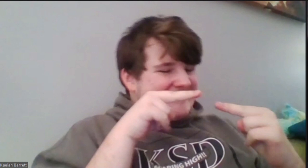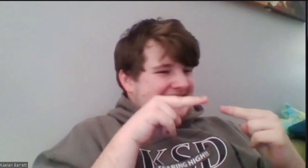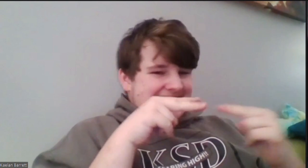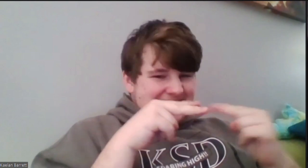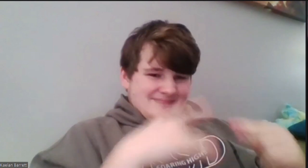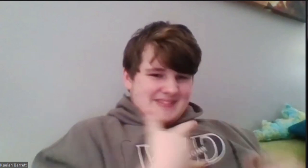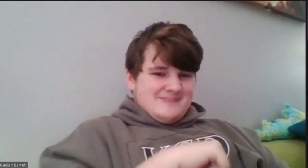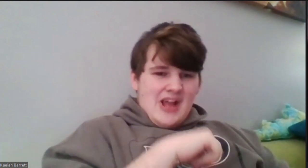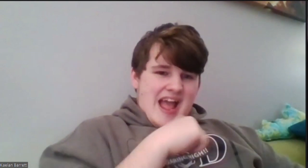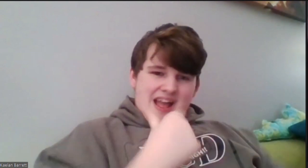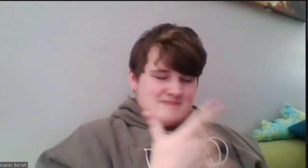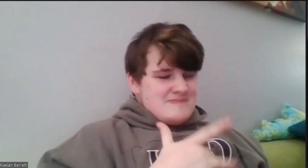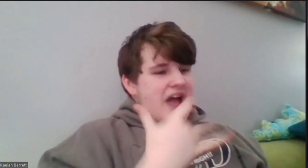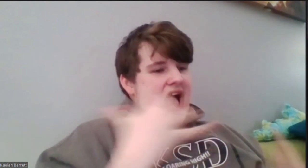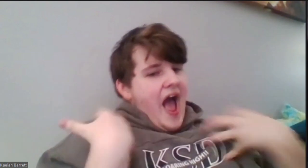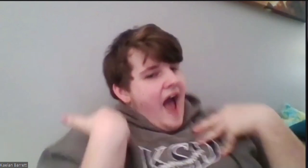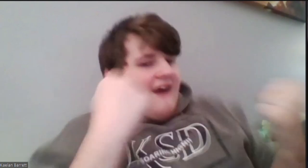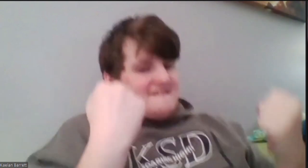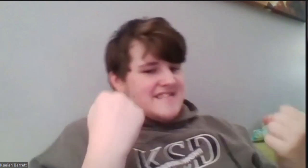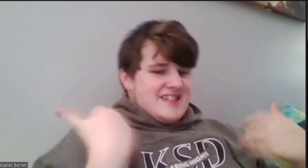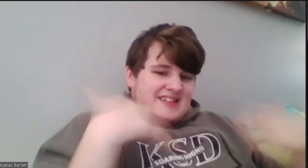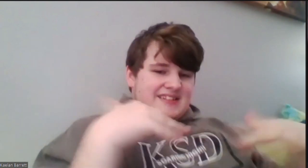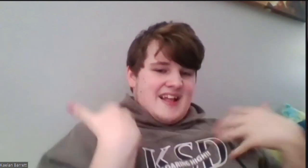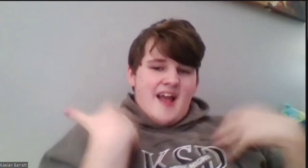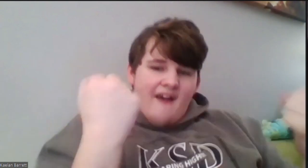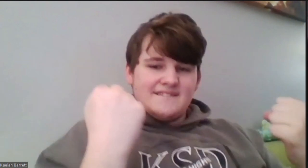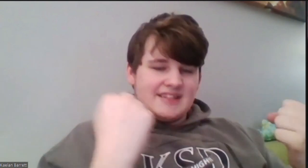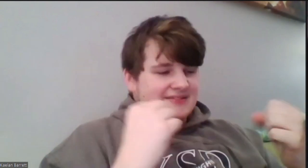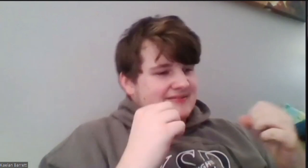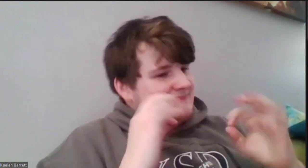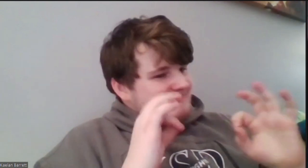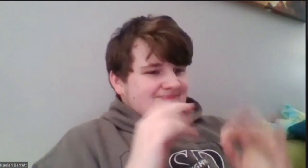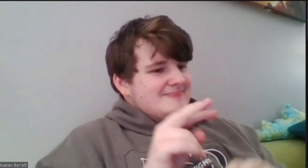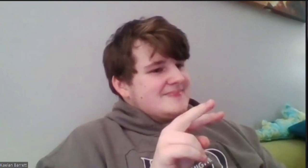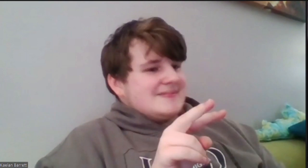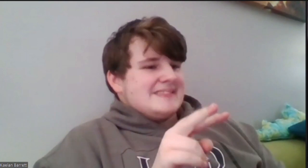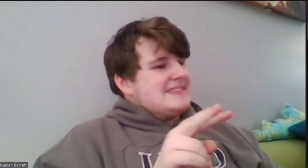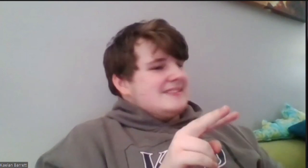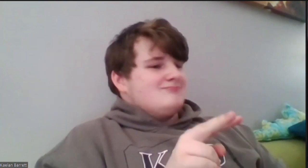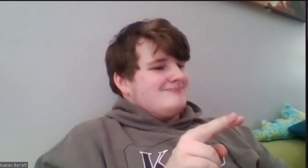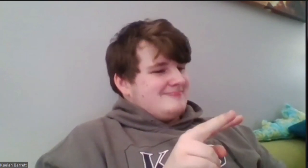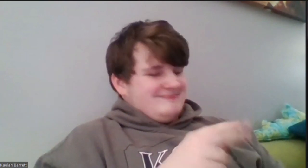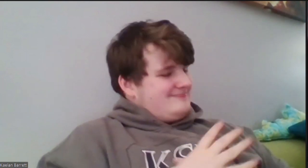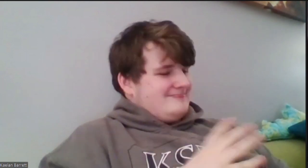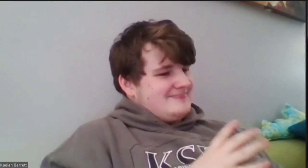And so they were a little flirtatious, and he was brave, young guy, confident, knew his